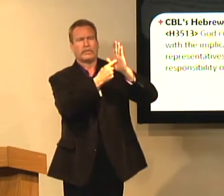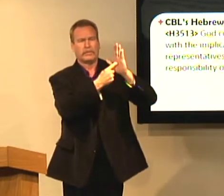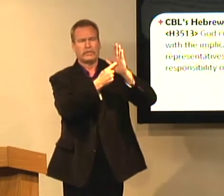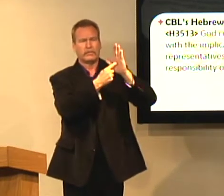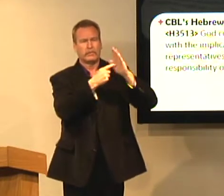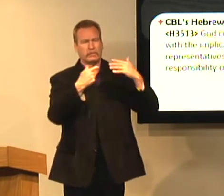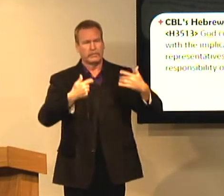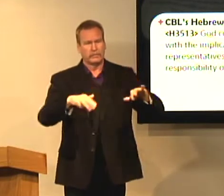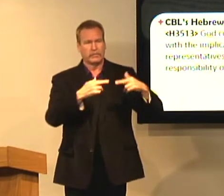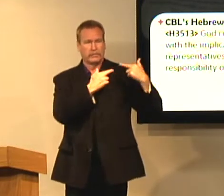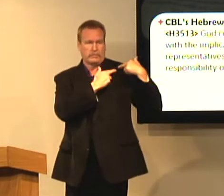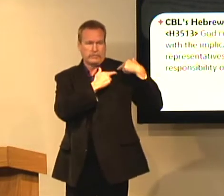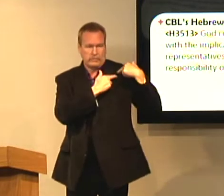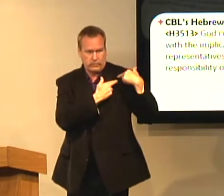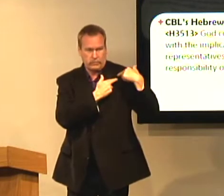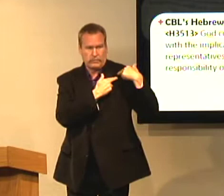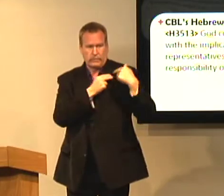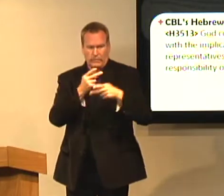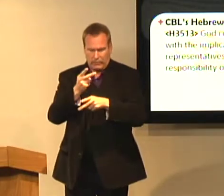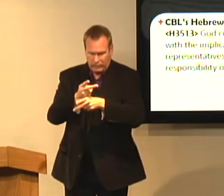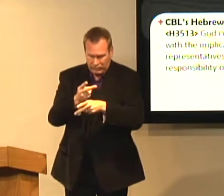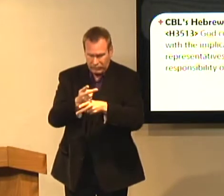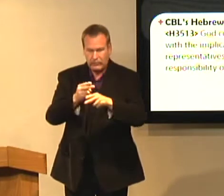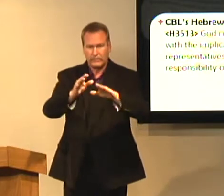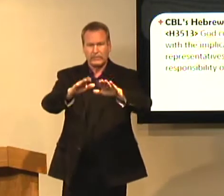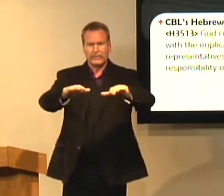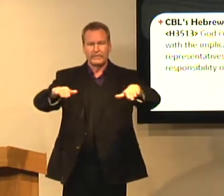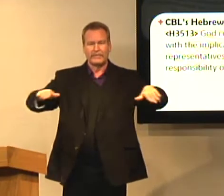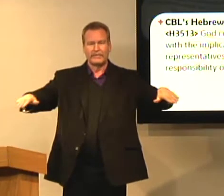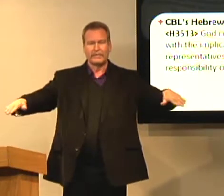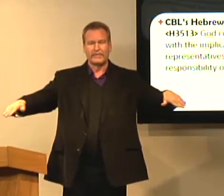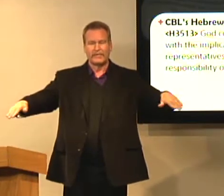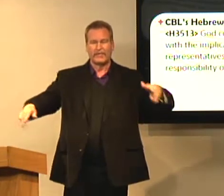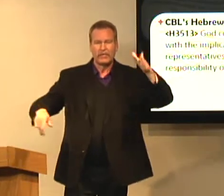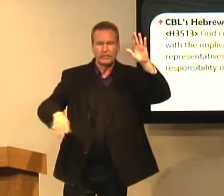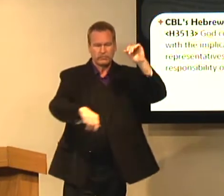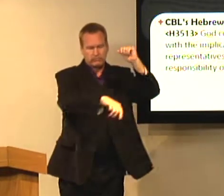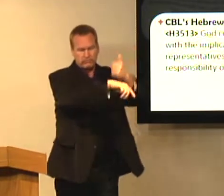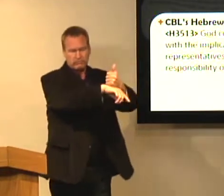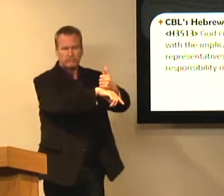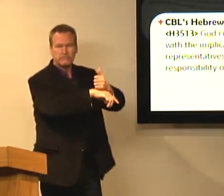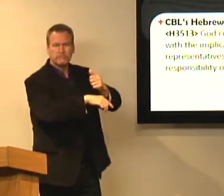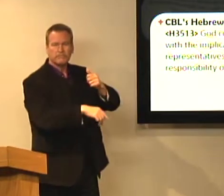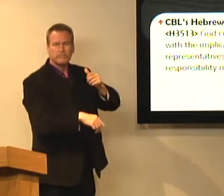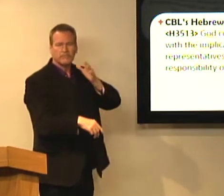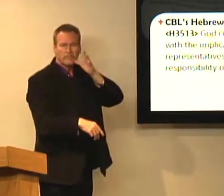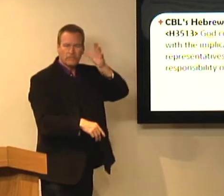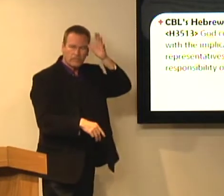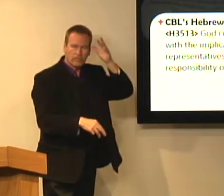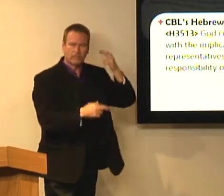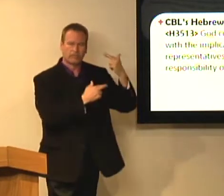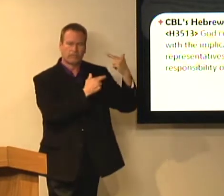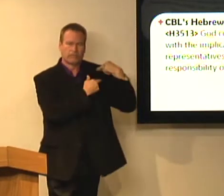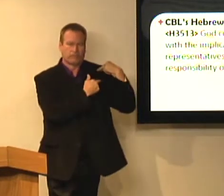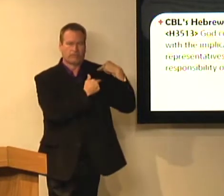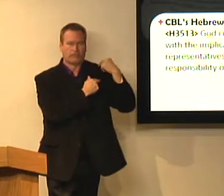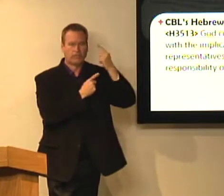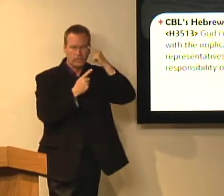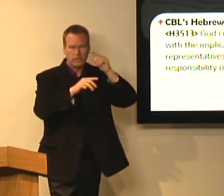delegated representatives with his authority and responsibility over the children. So God is the one